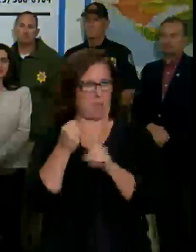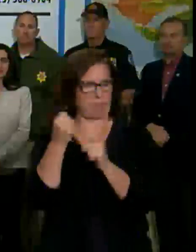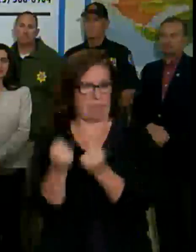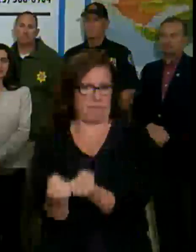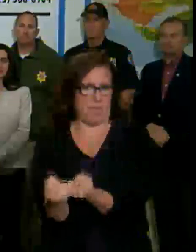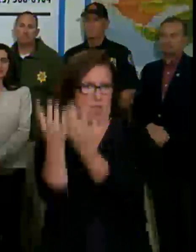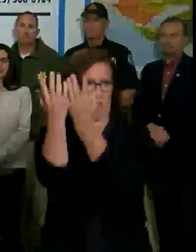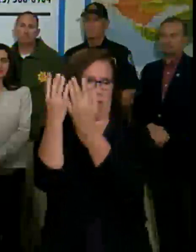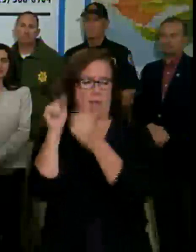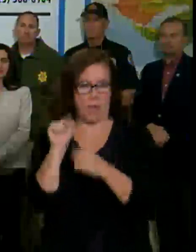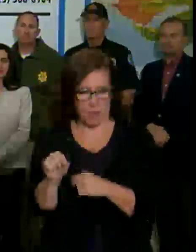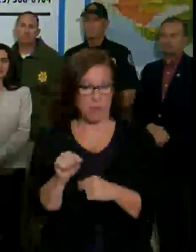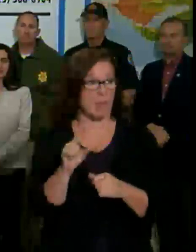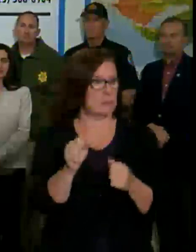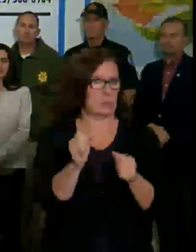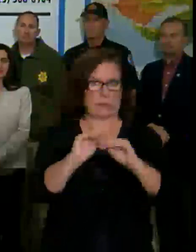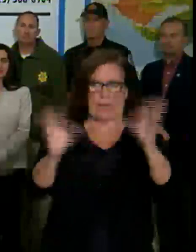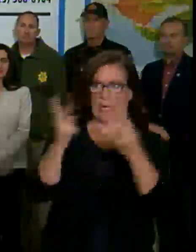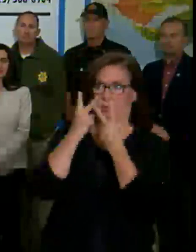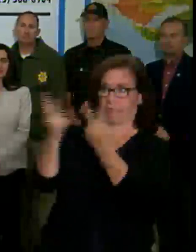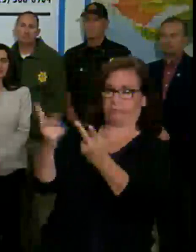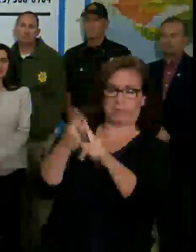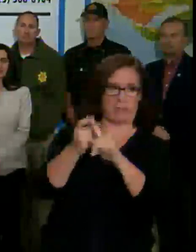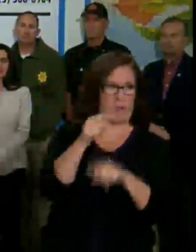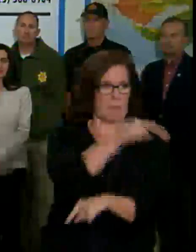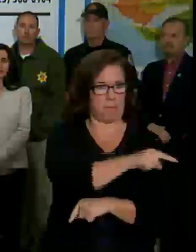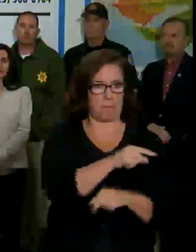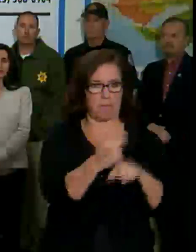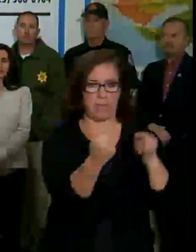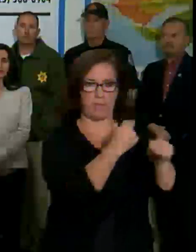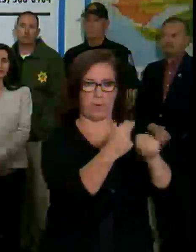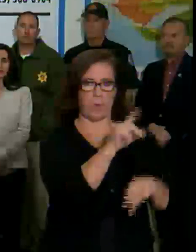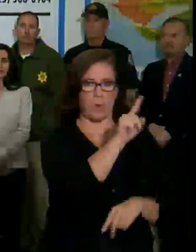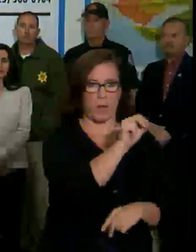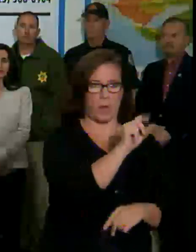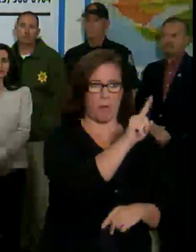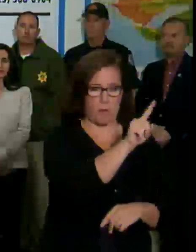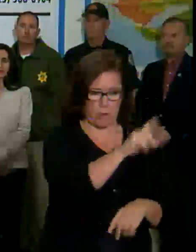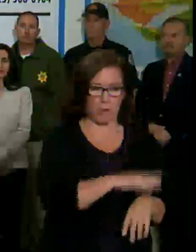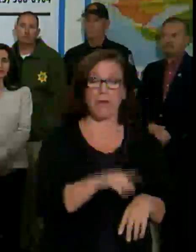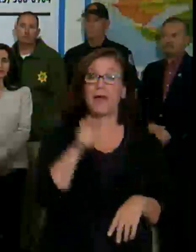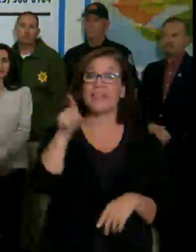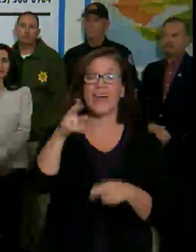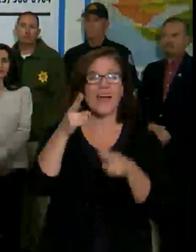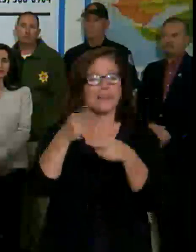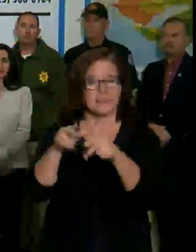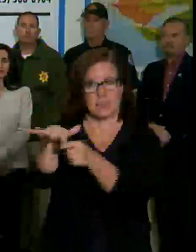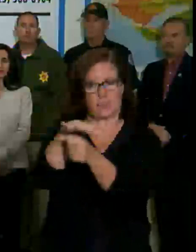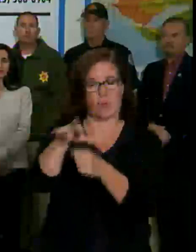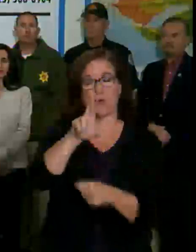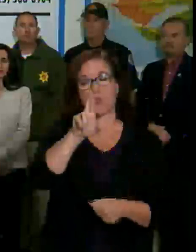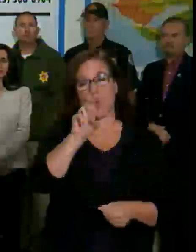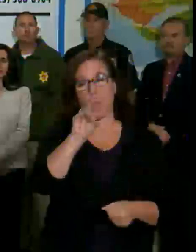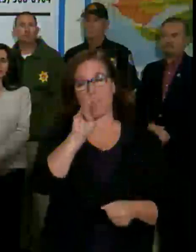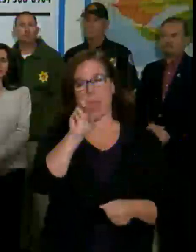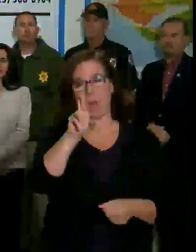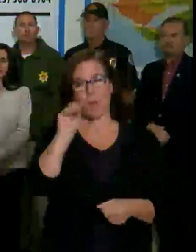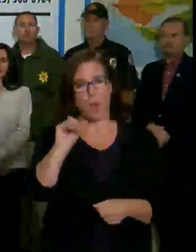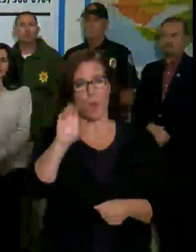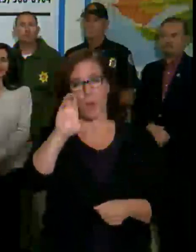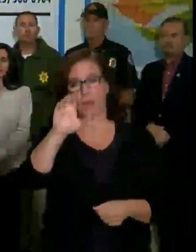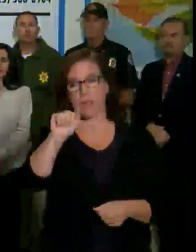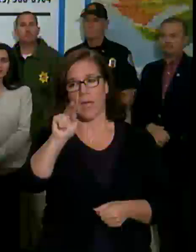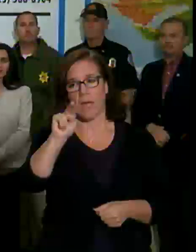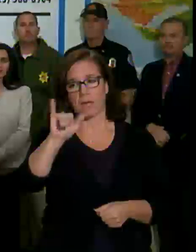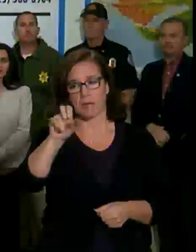valley or from the 101 area. It's in Romero Canyon, and it's what we call rollout. A burning item